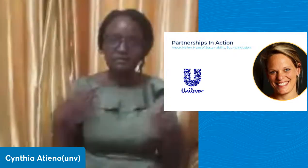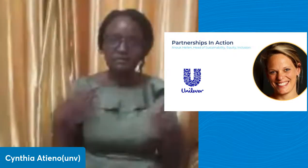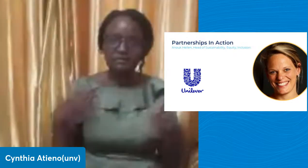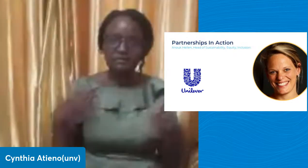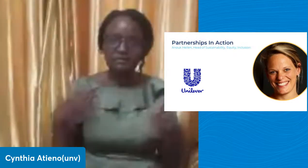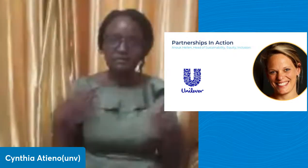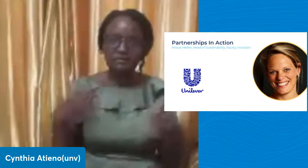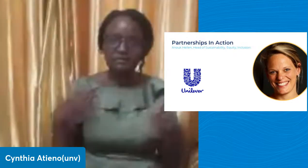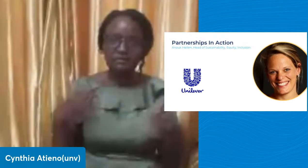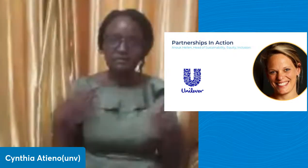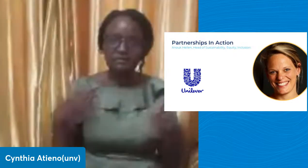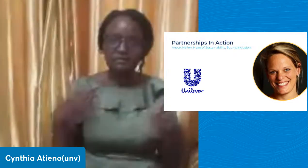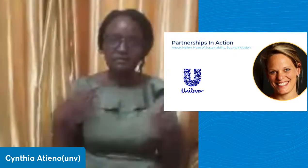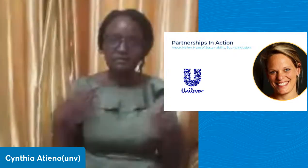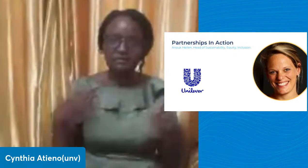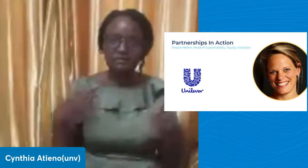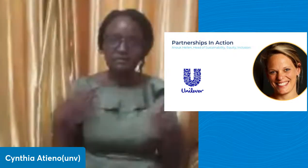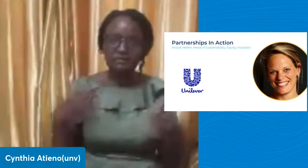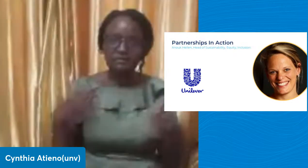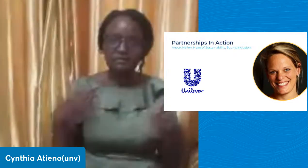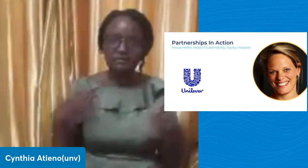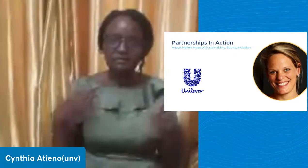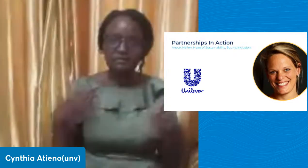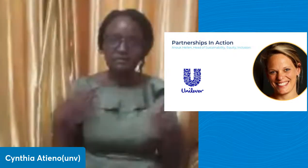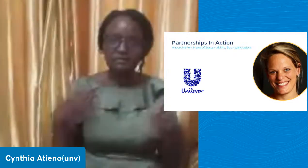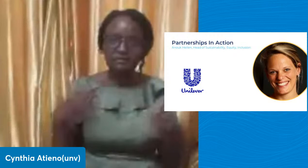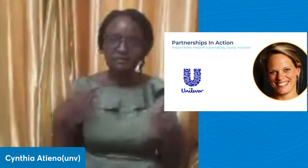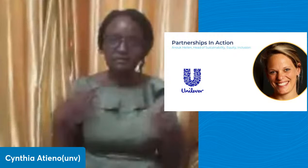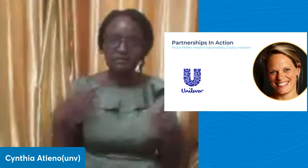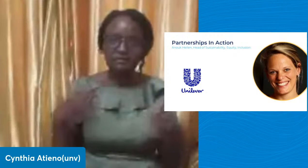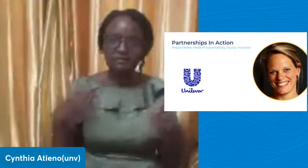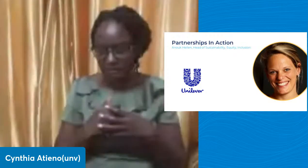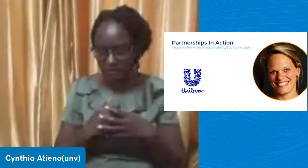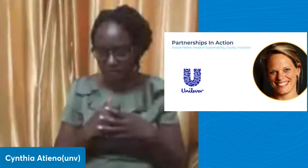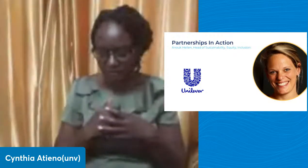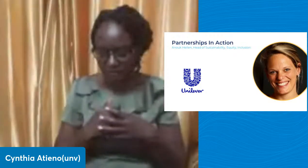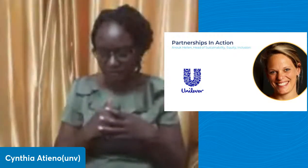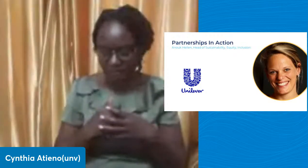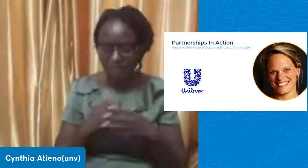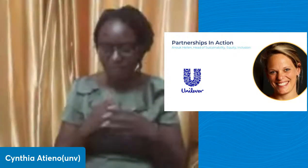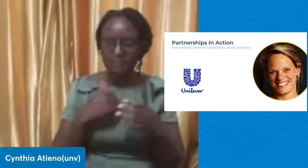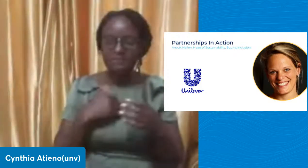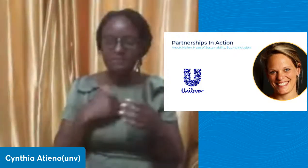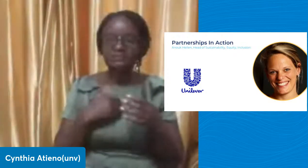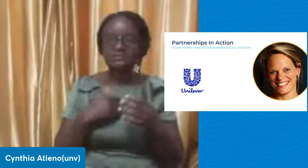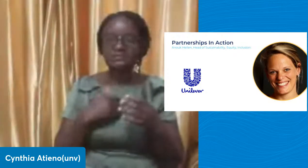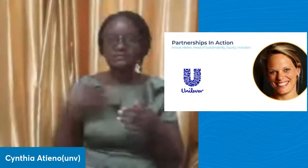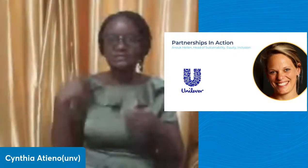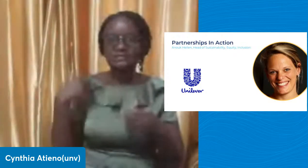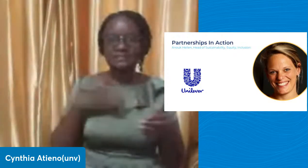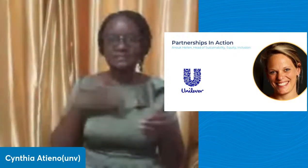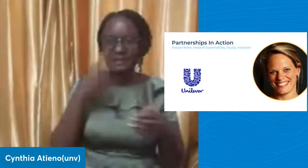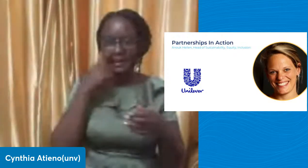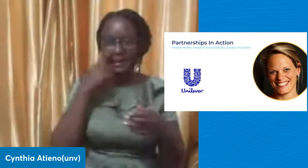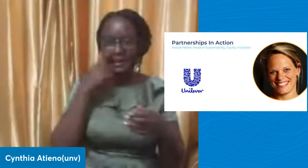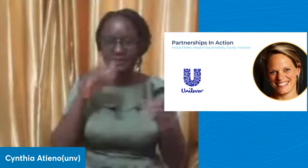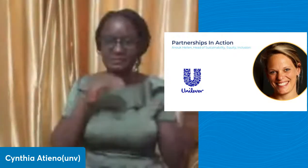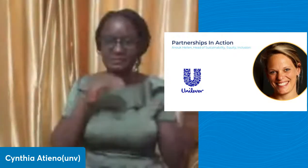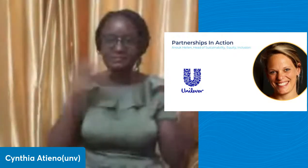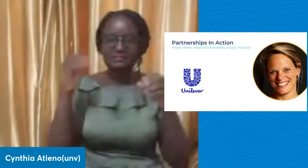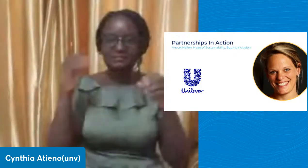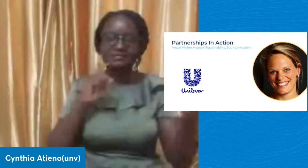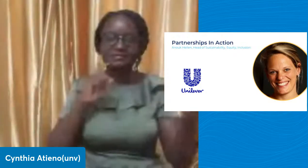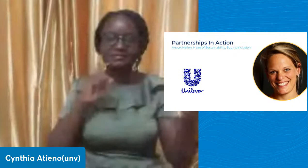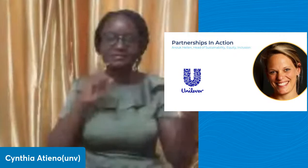boxes behind me because I just moved house last weekend. And I'm very excited to be with you